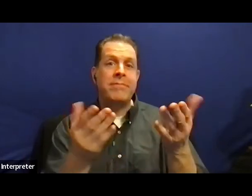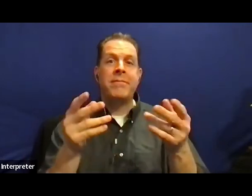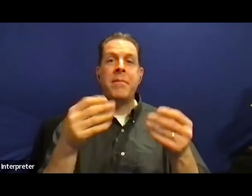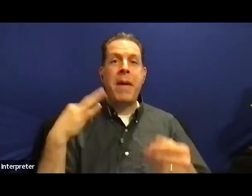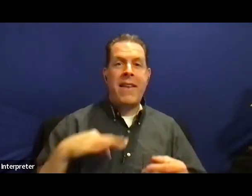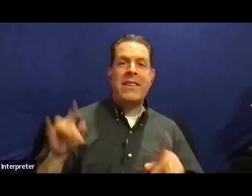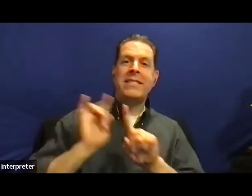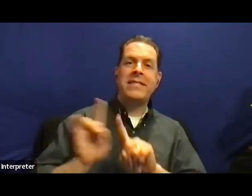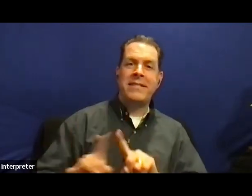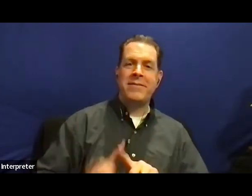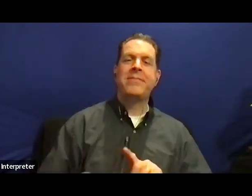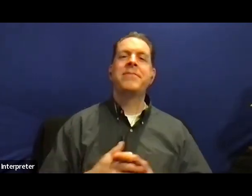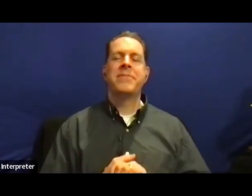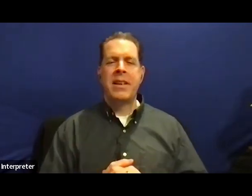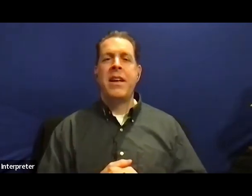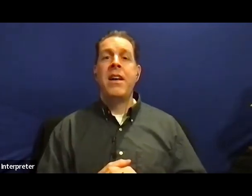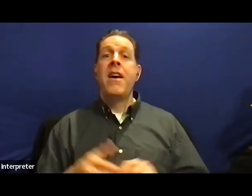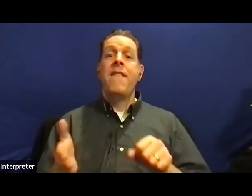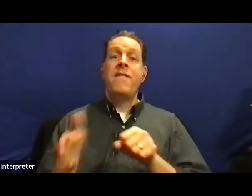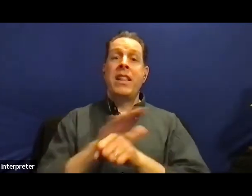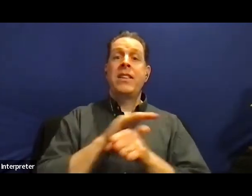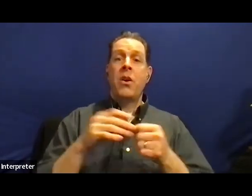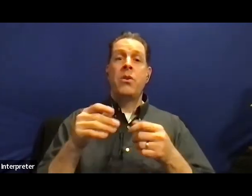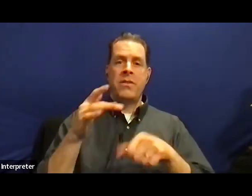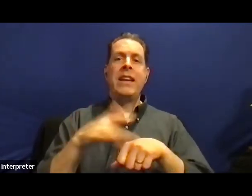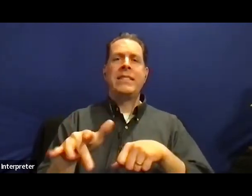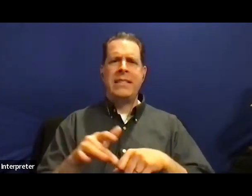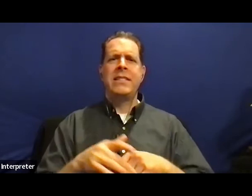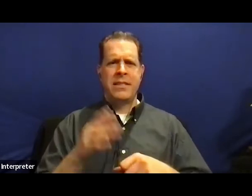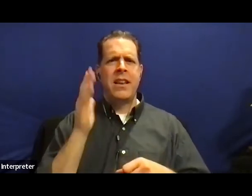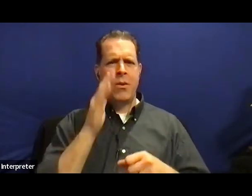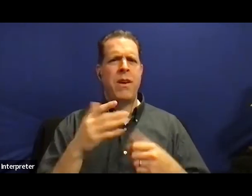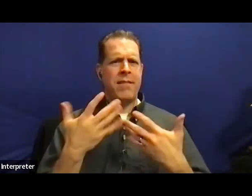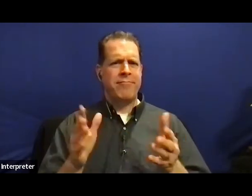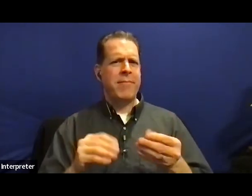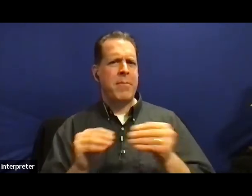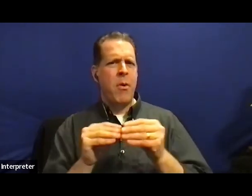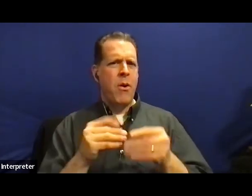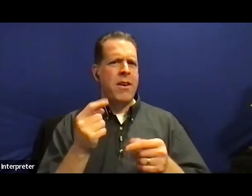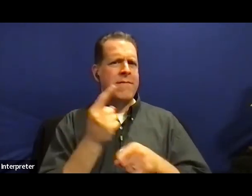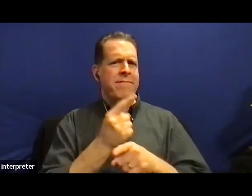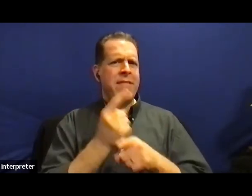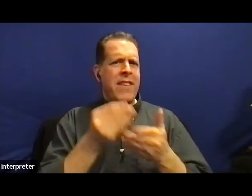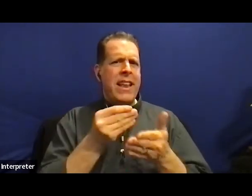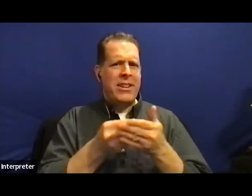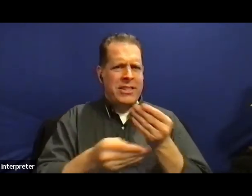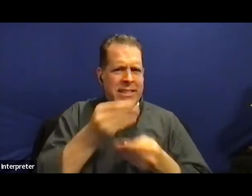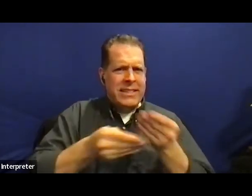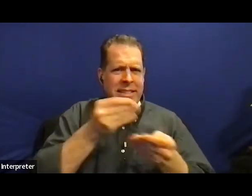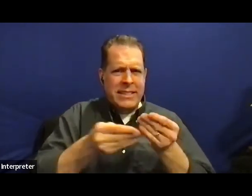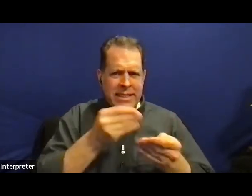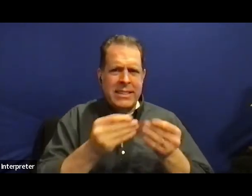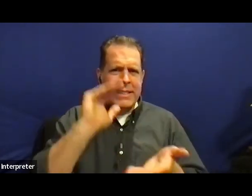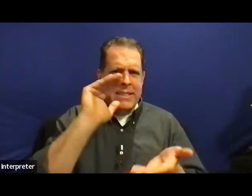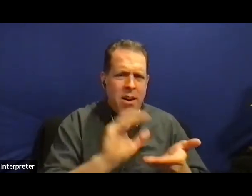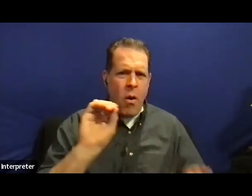Department. Filling these vacancies will increase financial efficiencies by lowering officer overtime